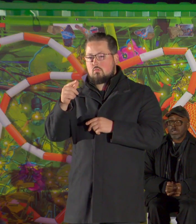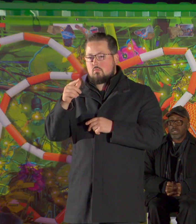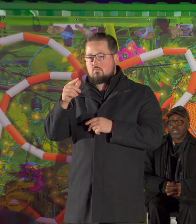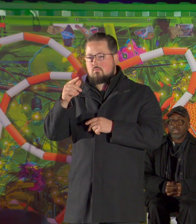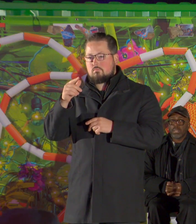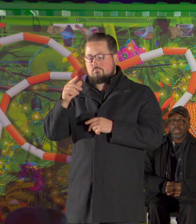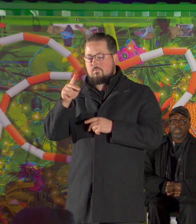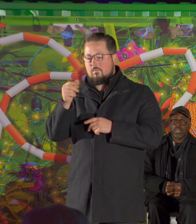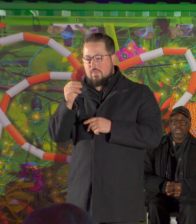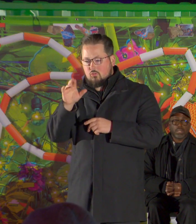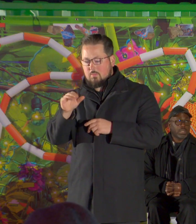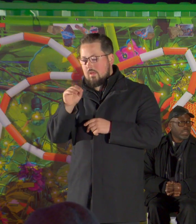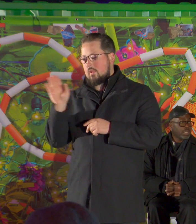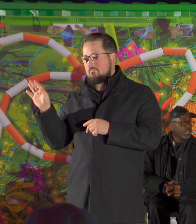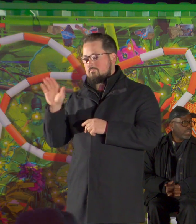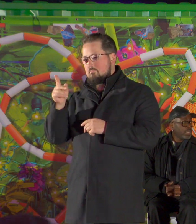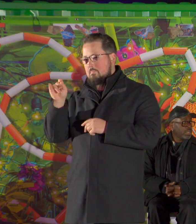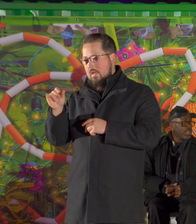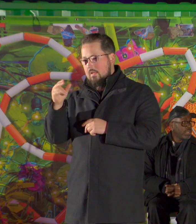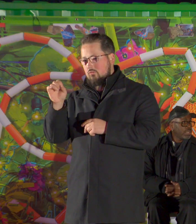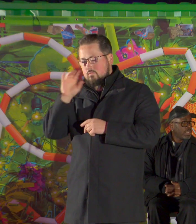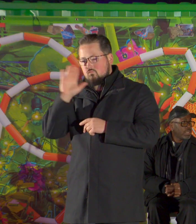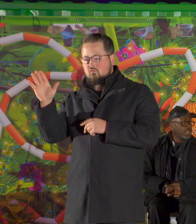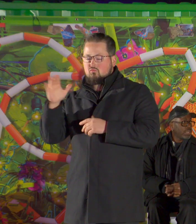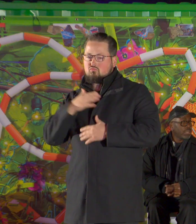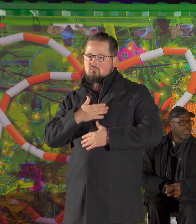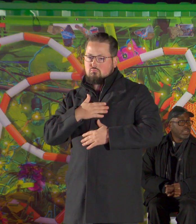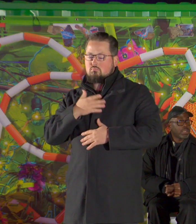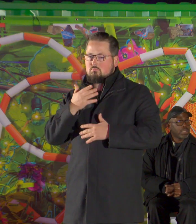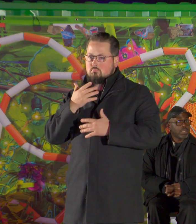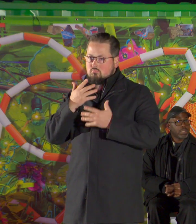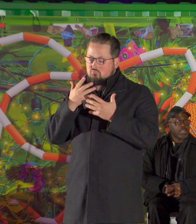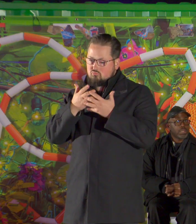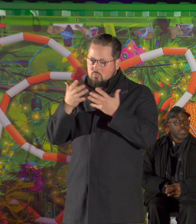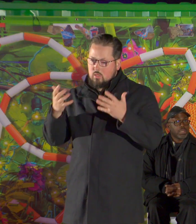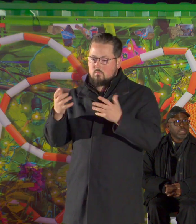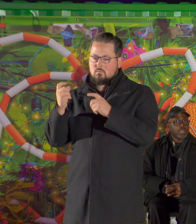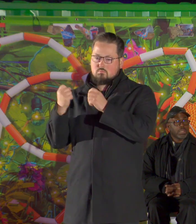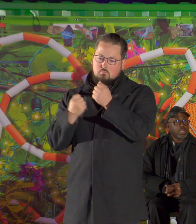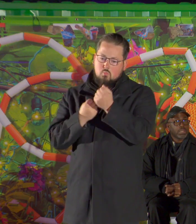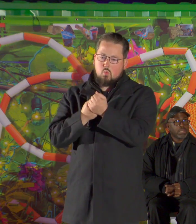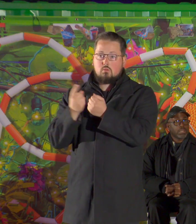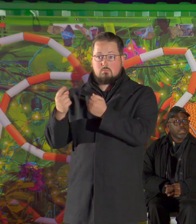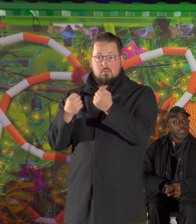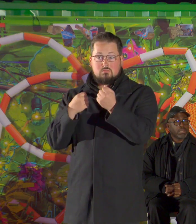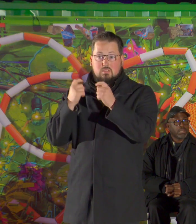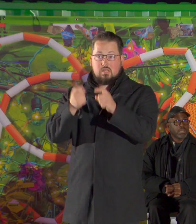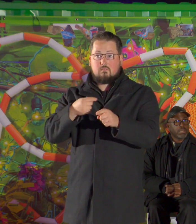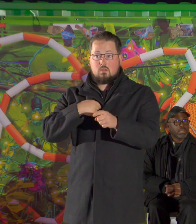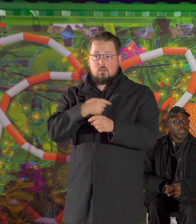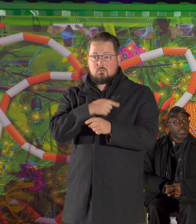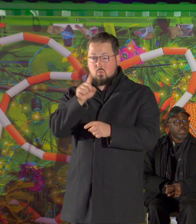friend Patty Harris for their generous support of this project. They gave $1 million